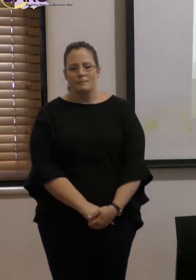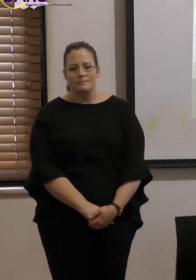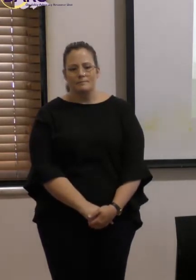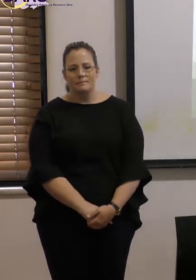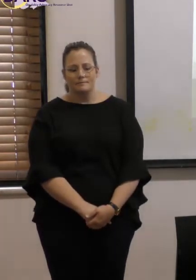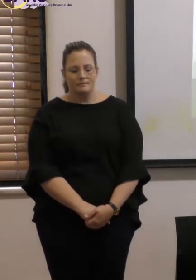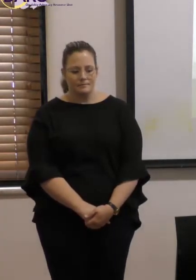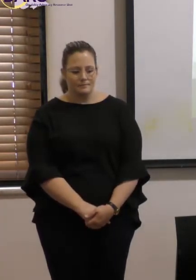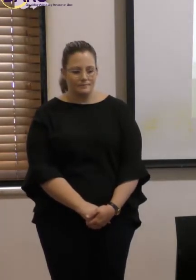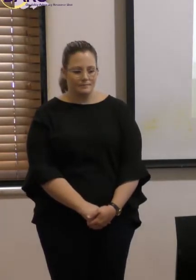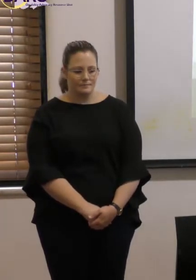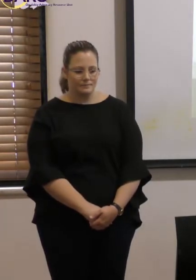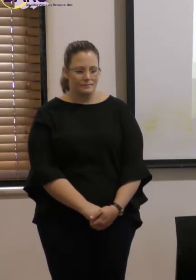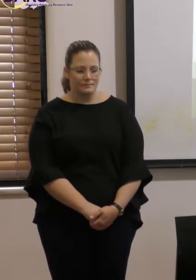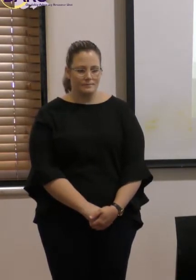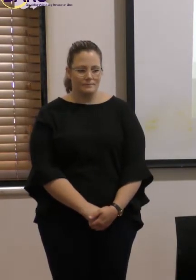So